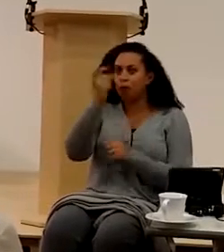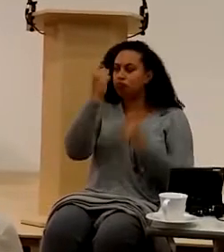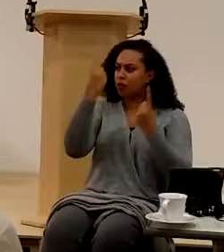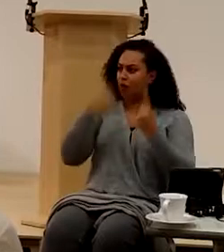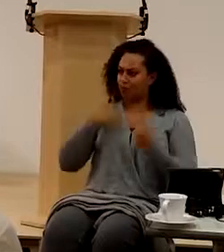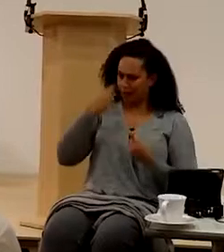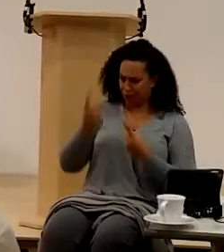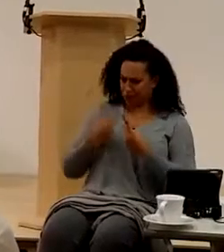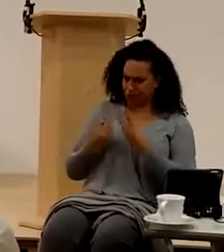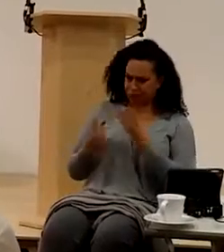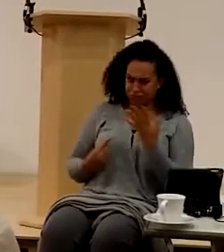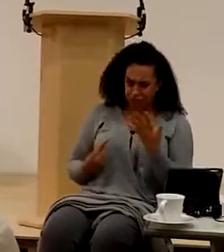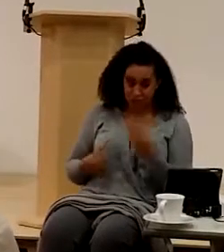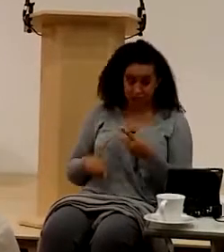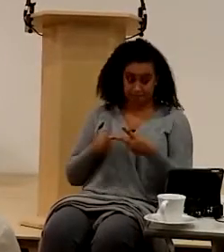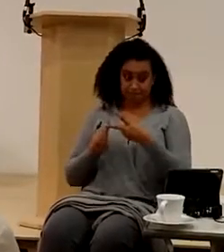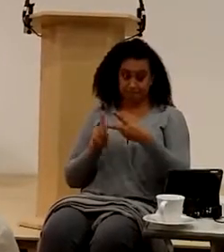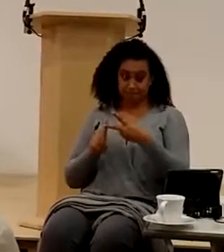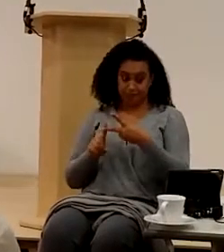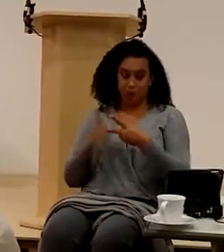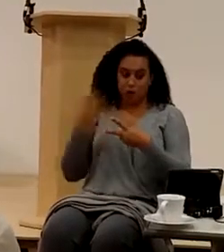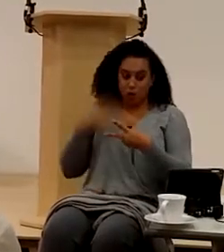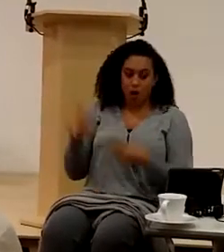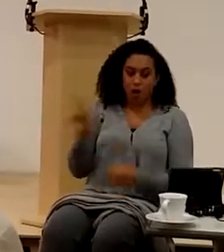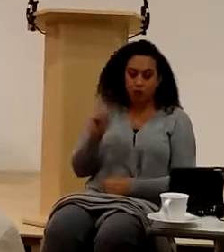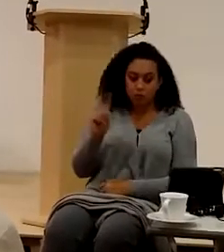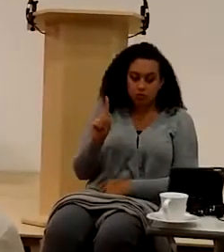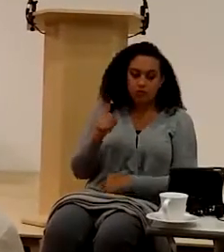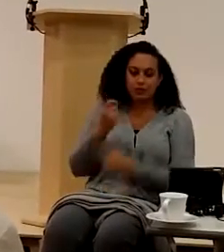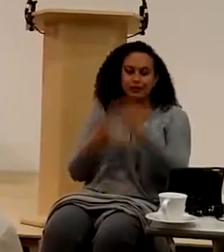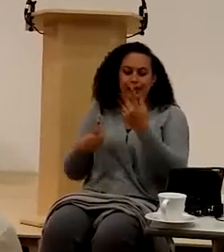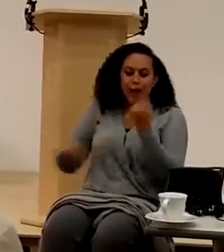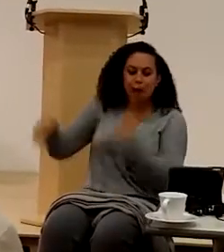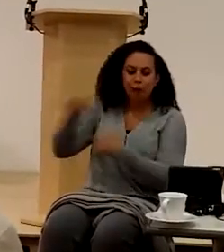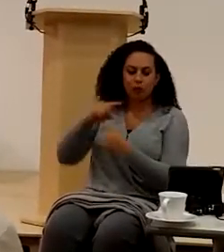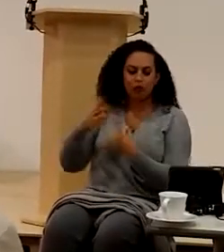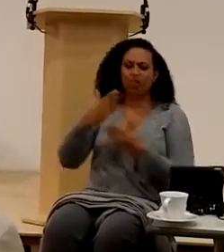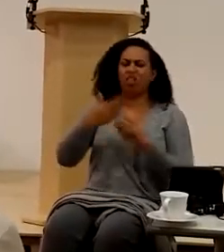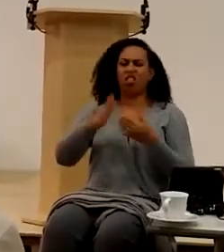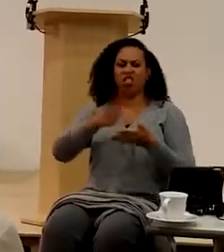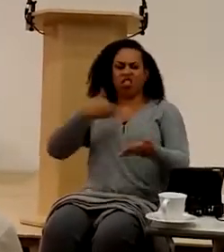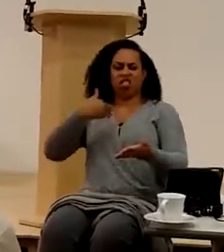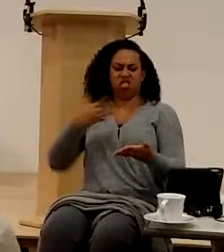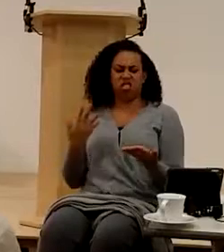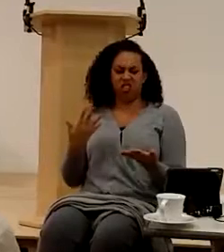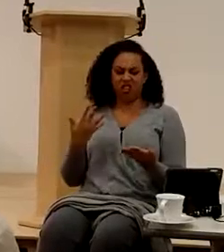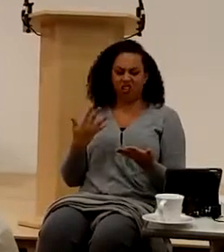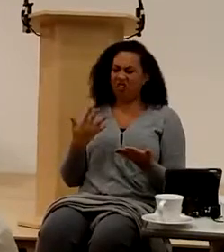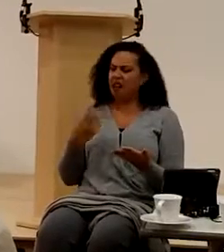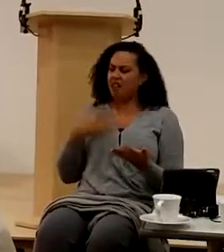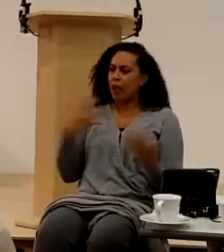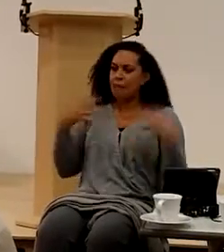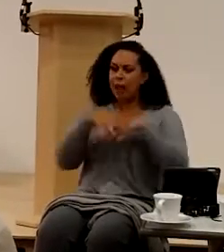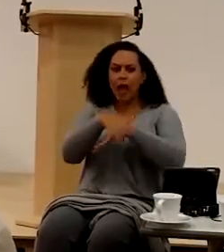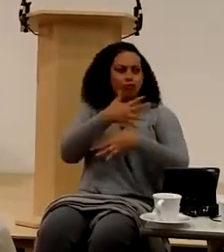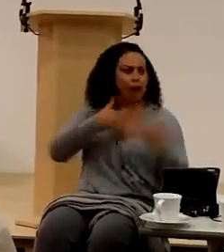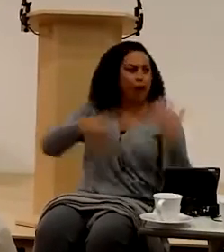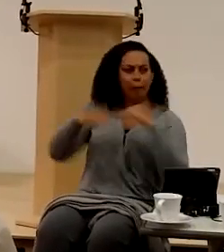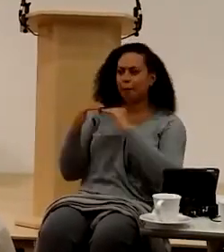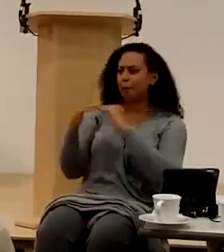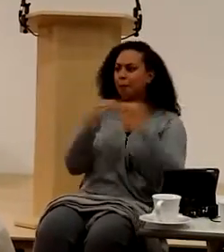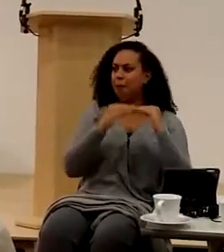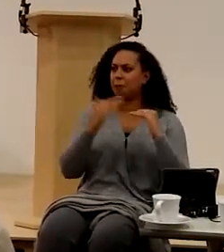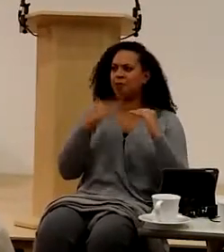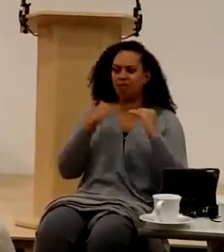condition whereby disabled people find themselves excluded from